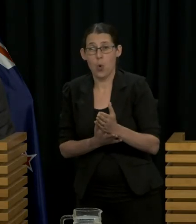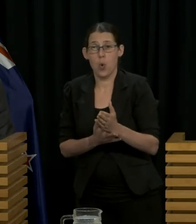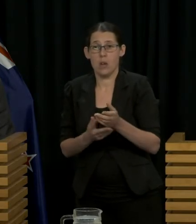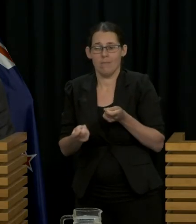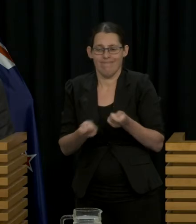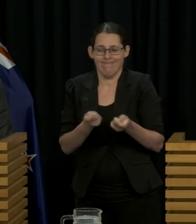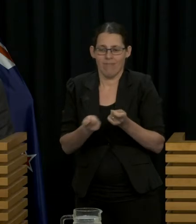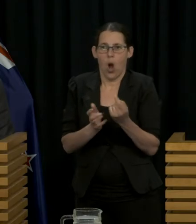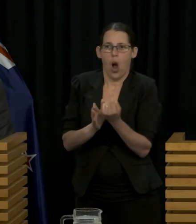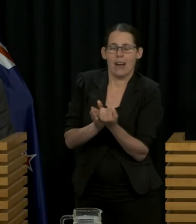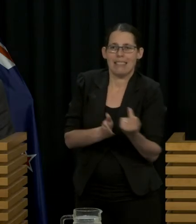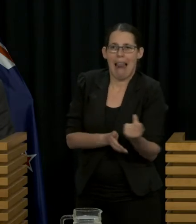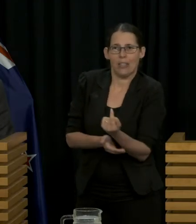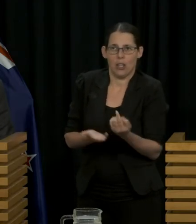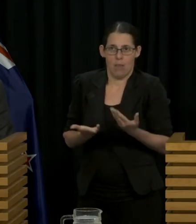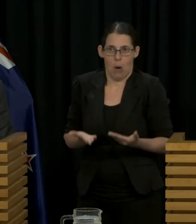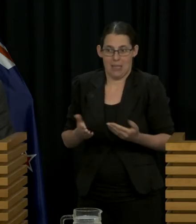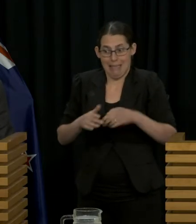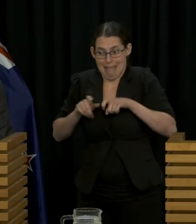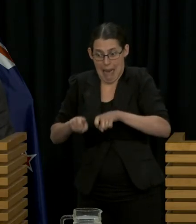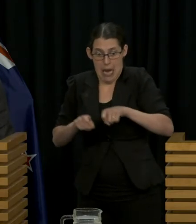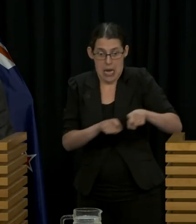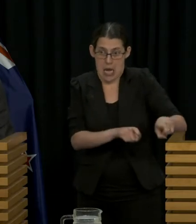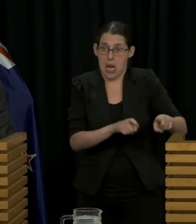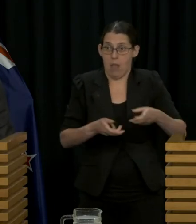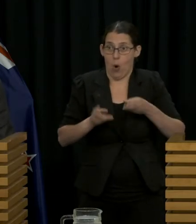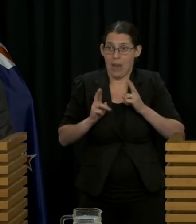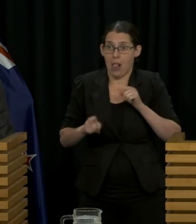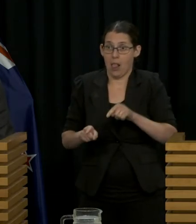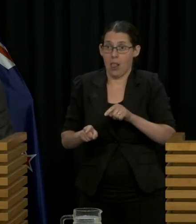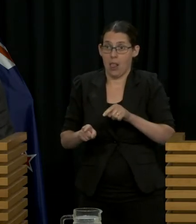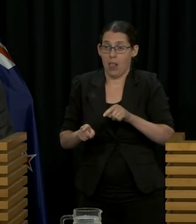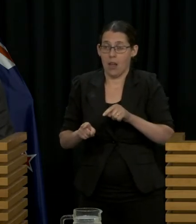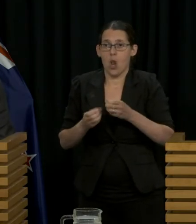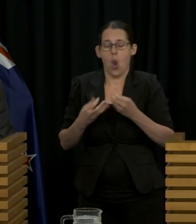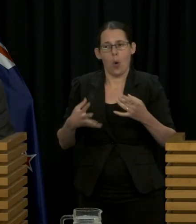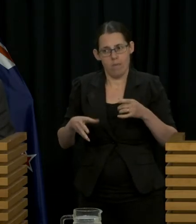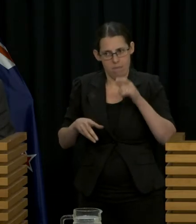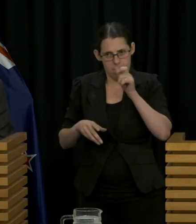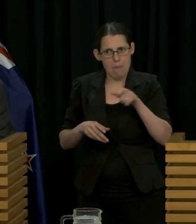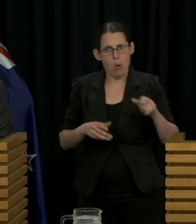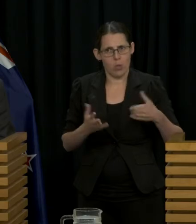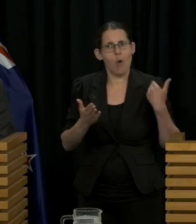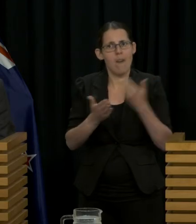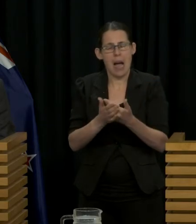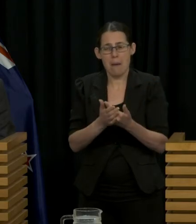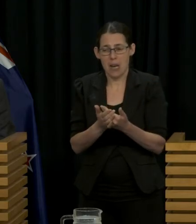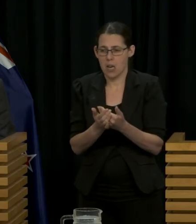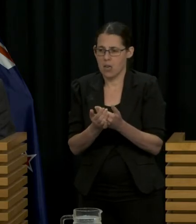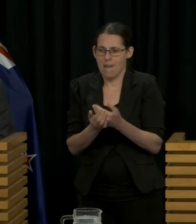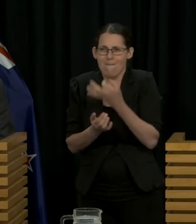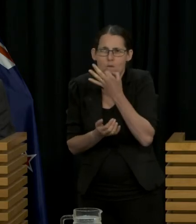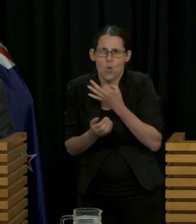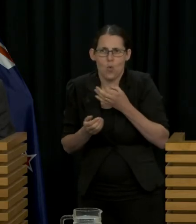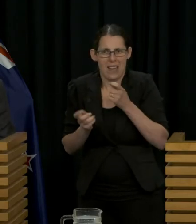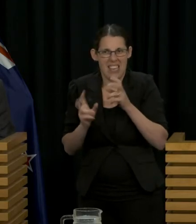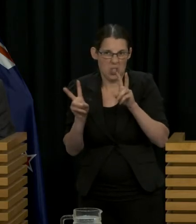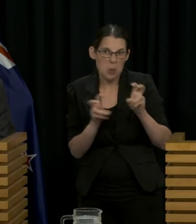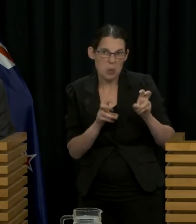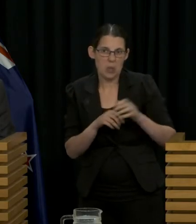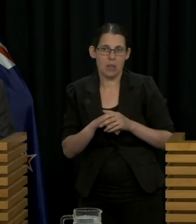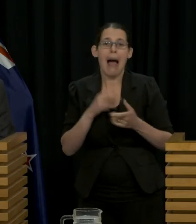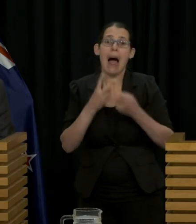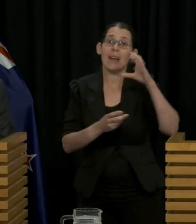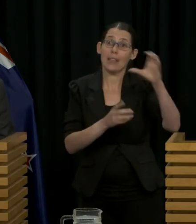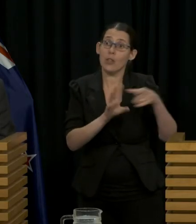even countries that are accepting smaller numbers of people, they have still ended up dealing with incidents. So in Australia, for example, where people